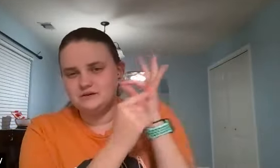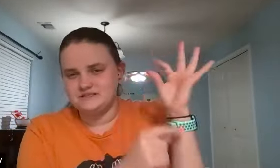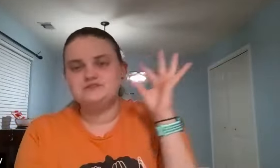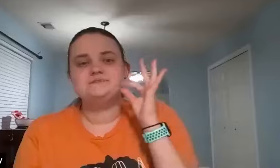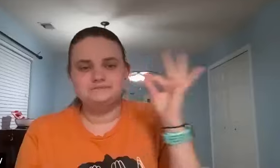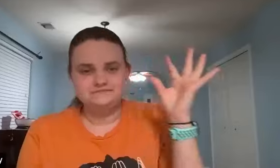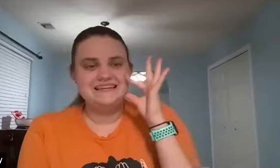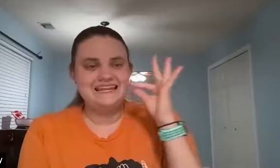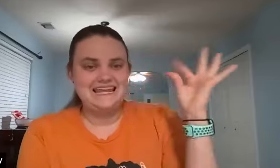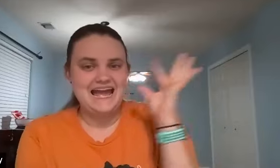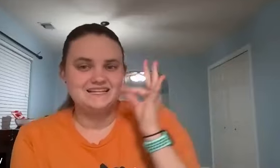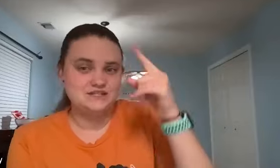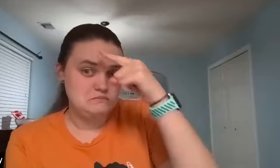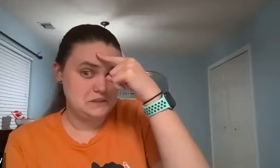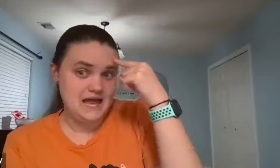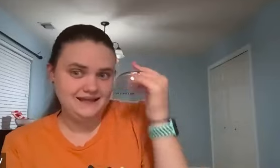like whiskers. Cat. Black